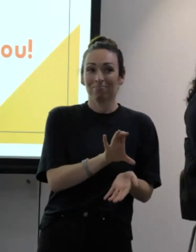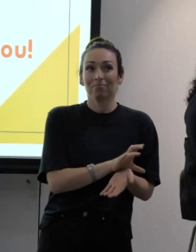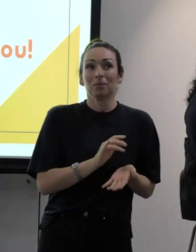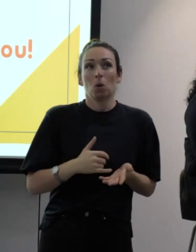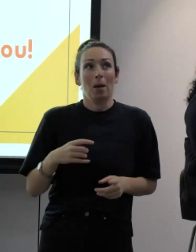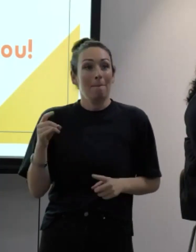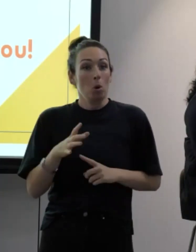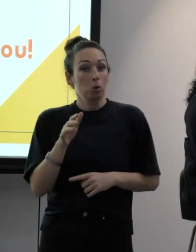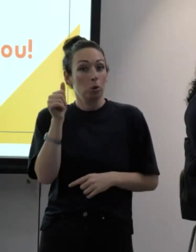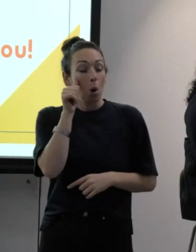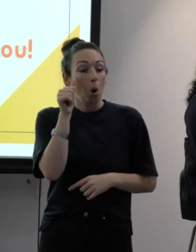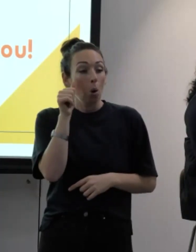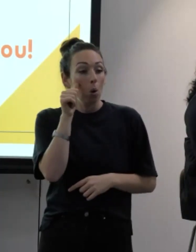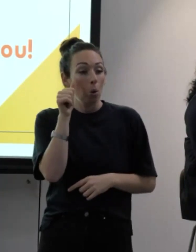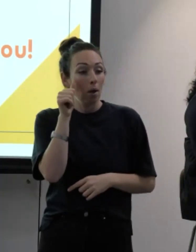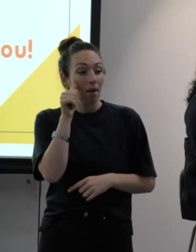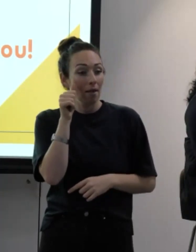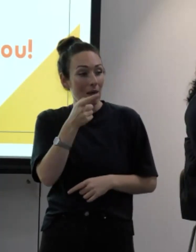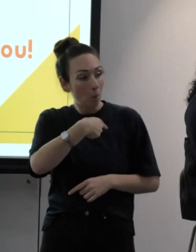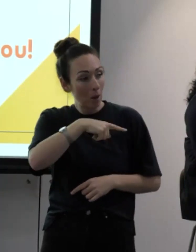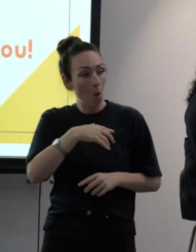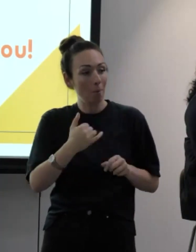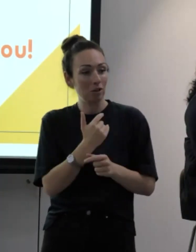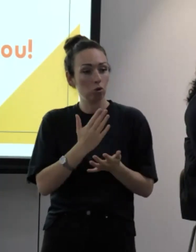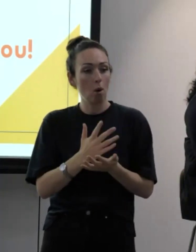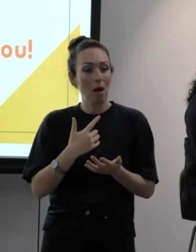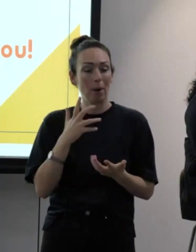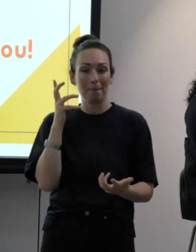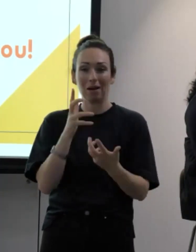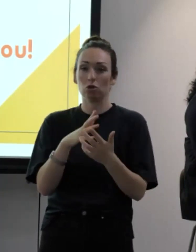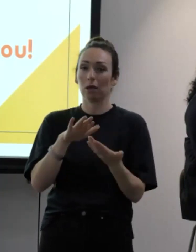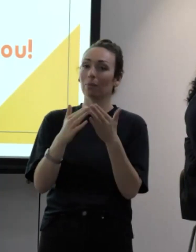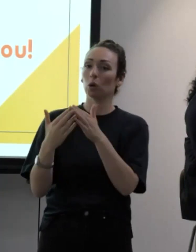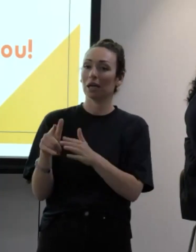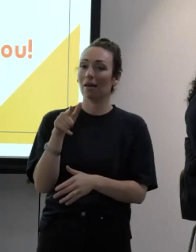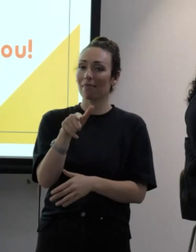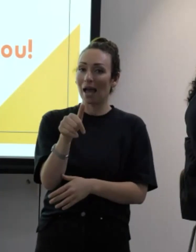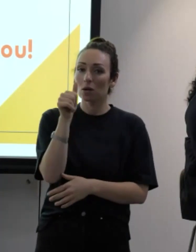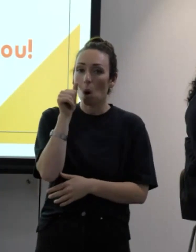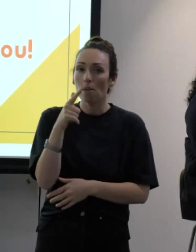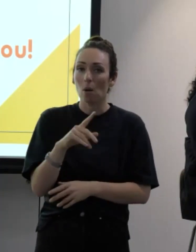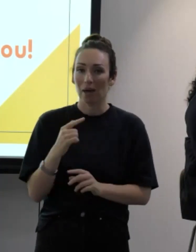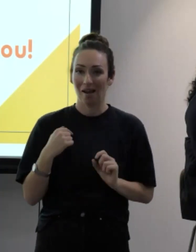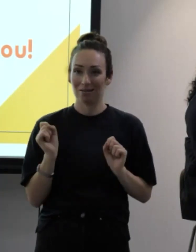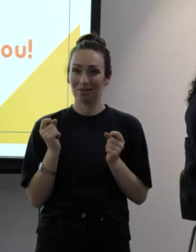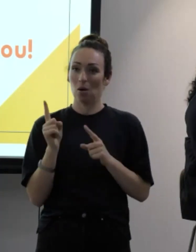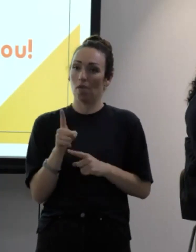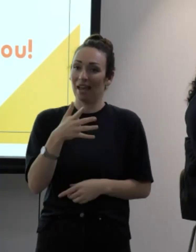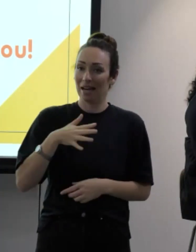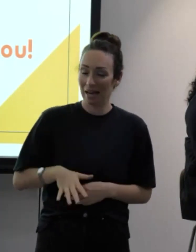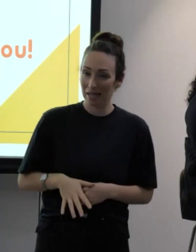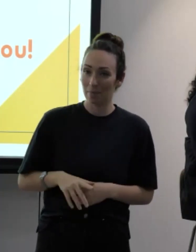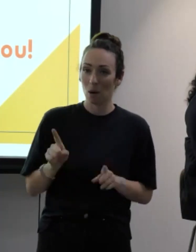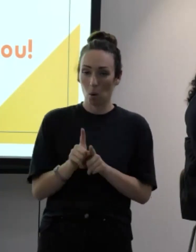is that we ensure that the needs of the community are heard and that the needs of the community are advocated for in a